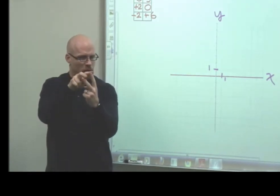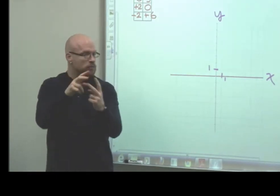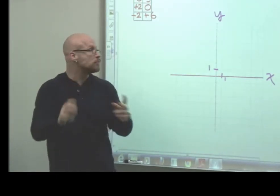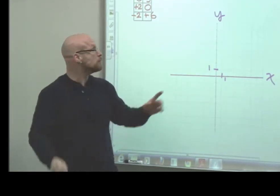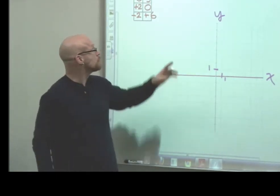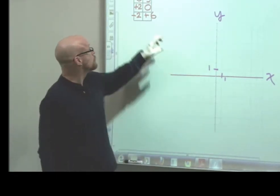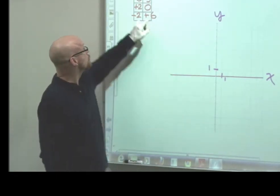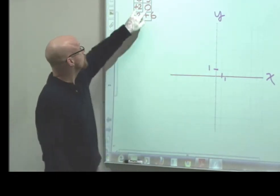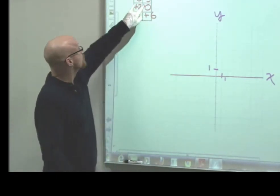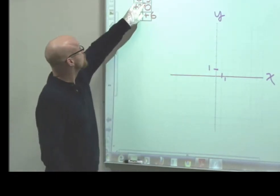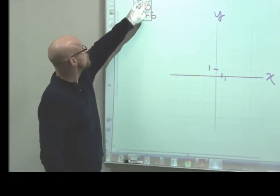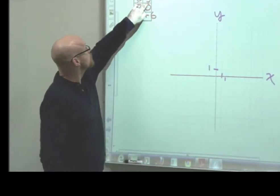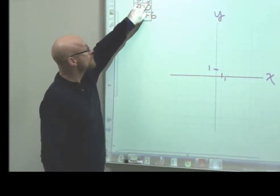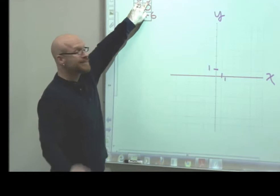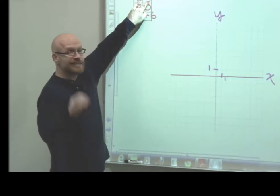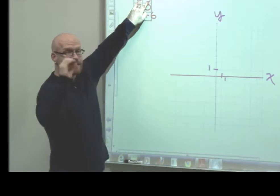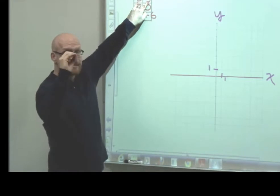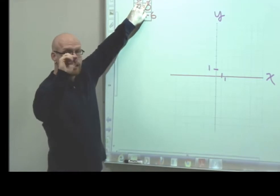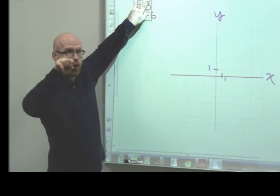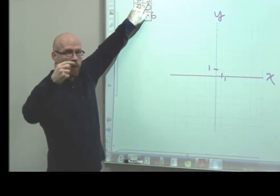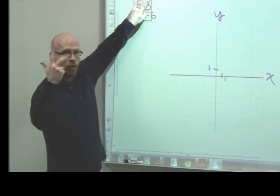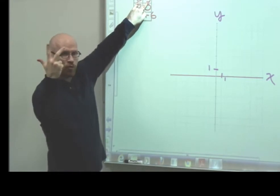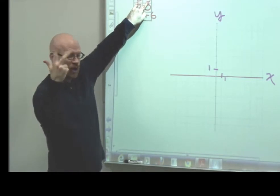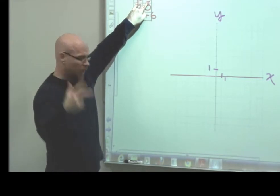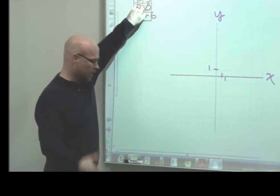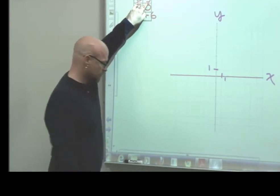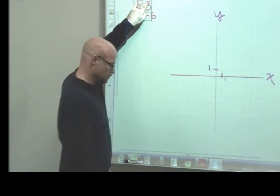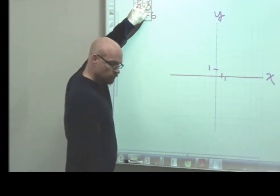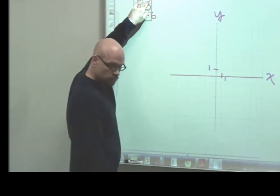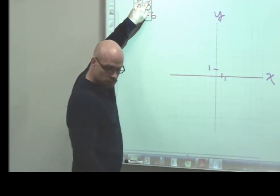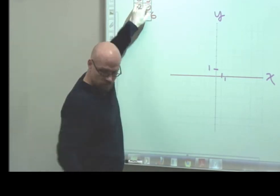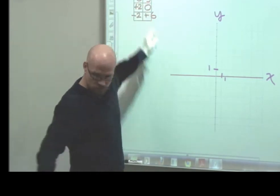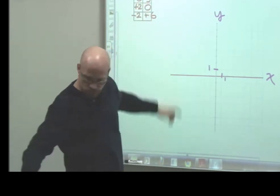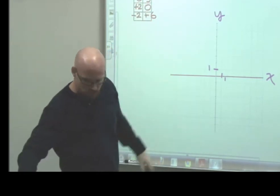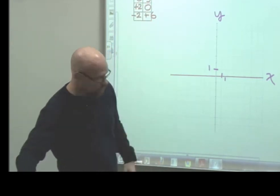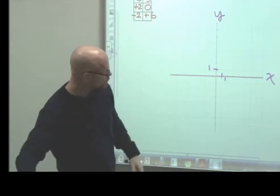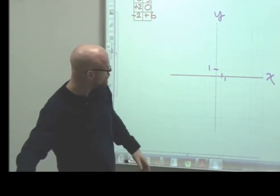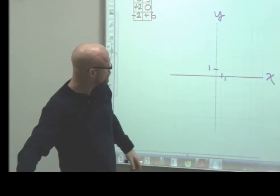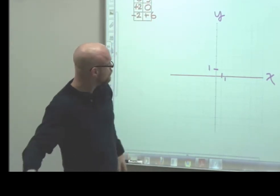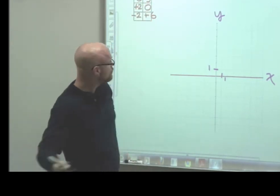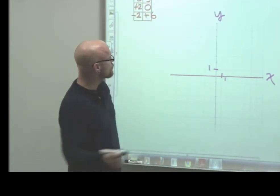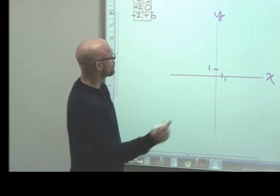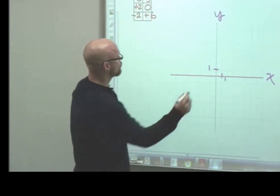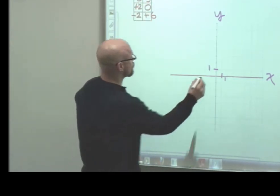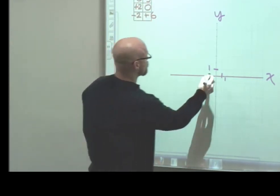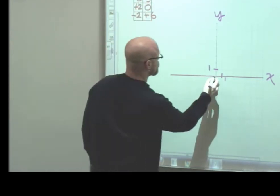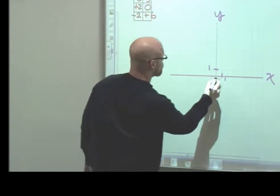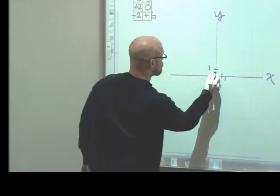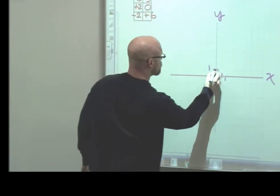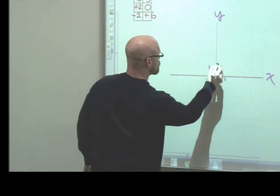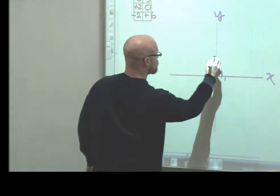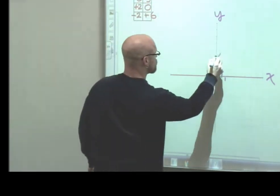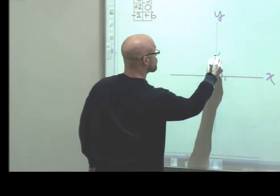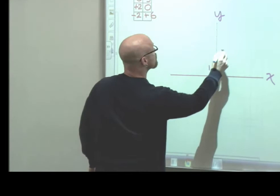now I can graph. I'm going to graph my 3 pairs here, starting with 0, 3.